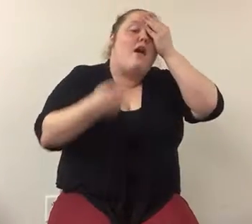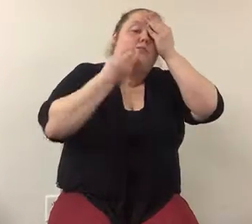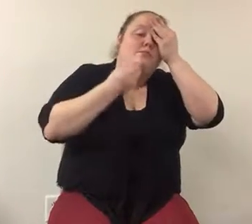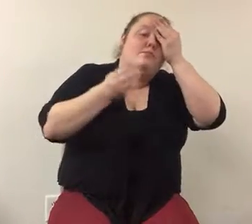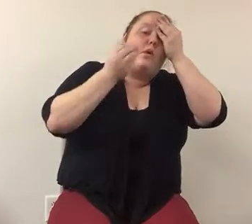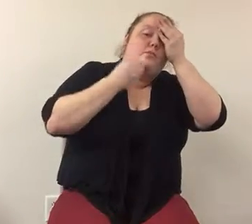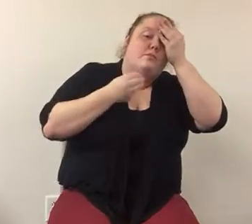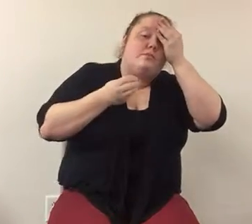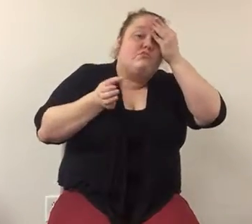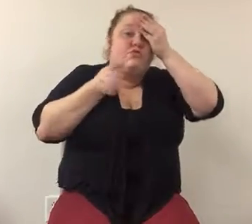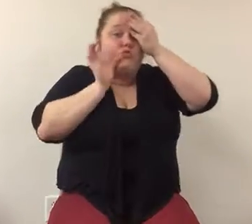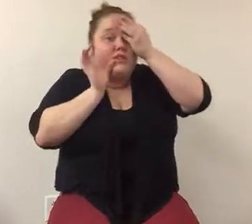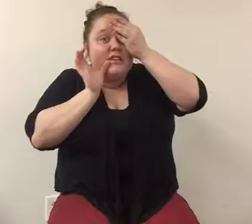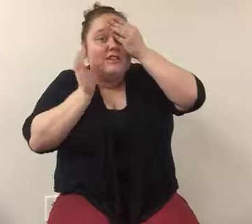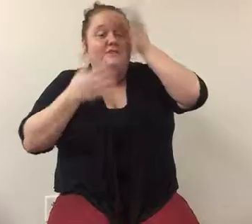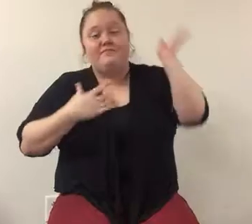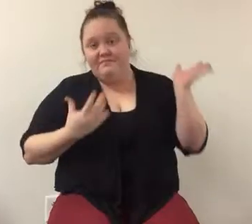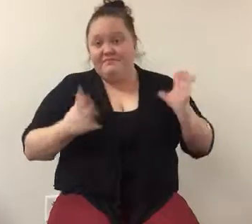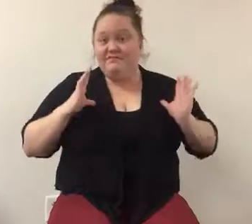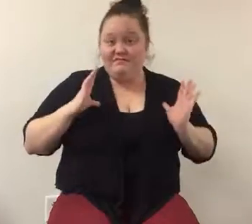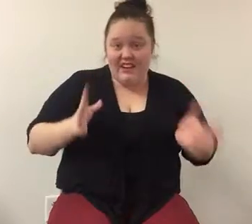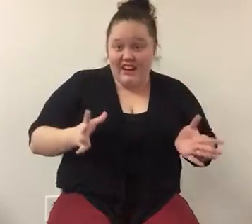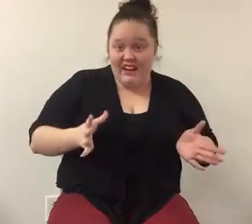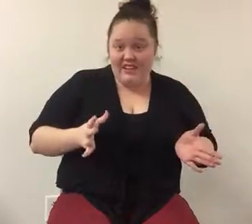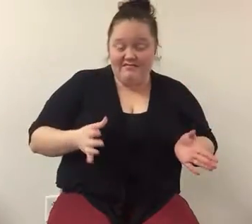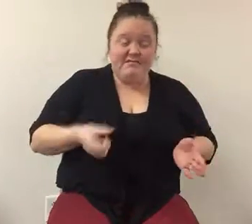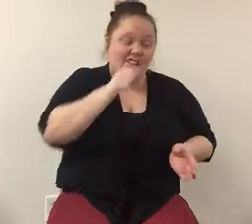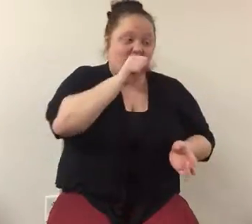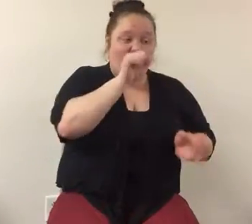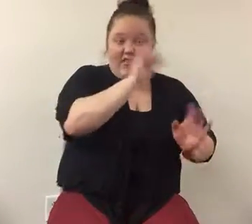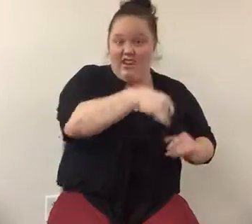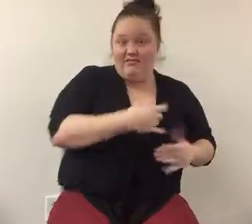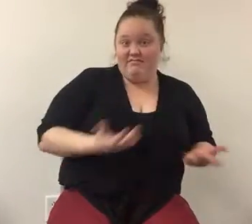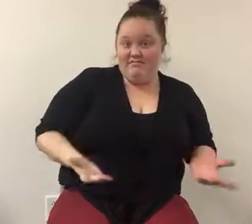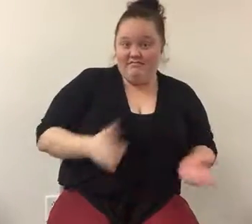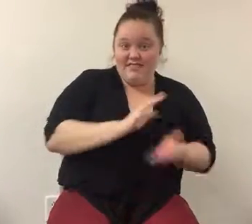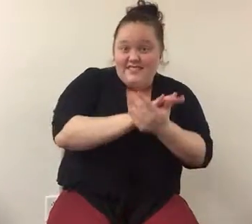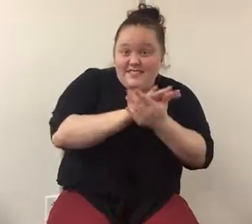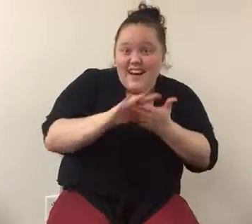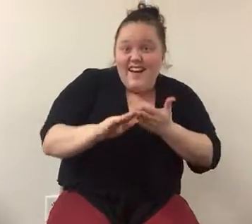and they tend to love that. The snack tends to be a fun part of the day, but